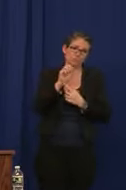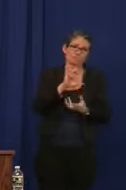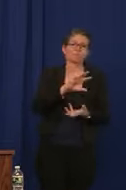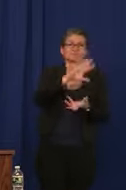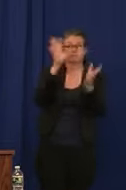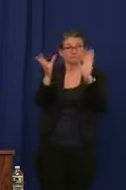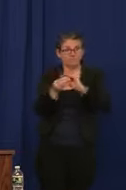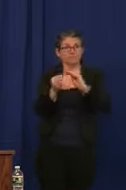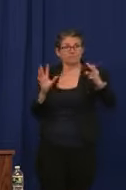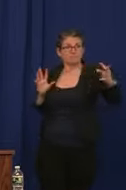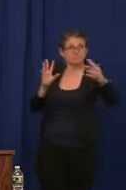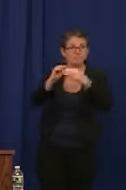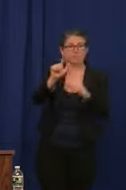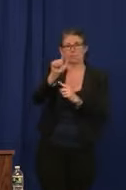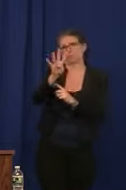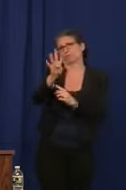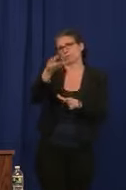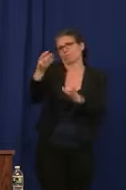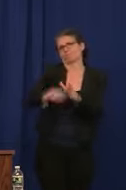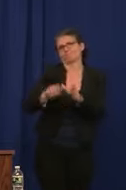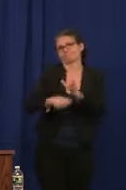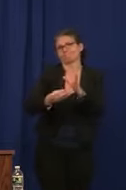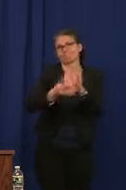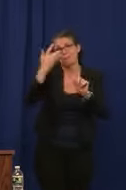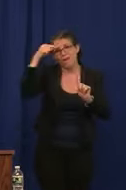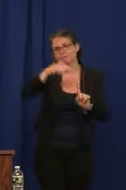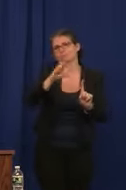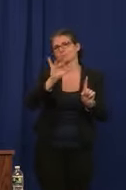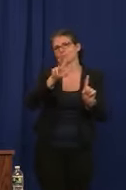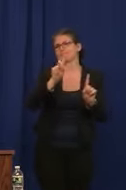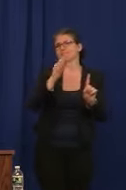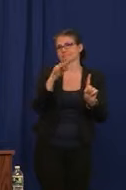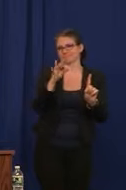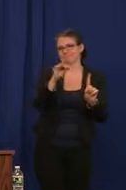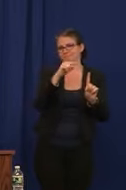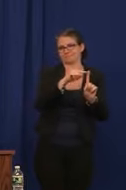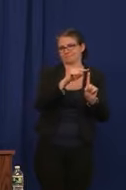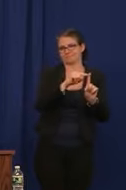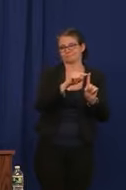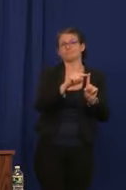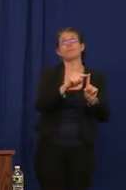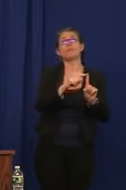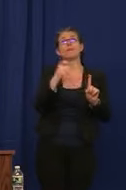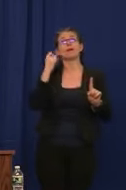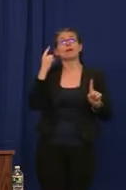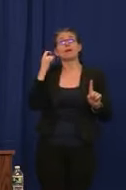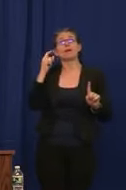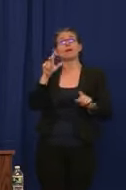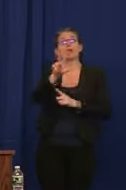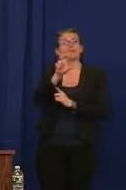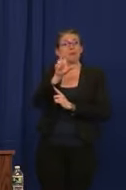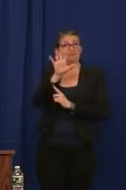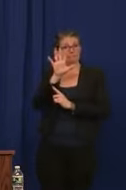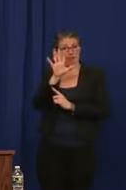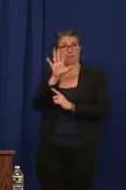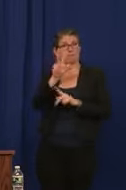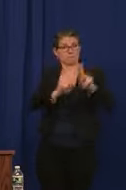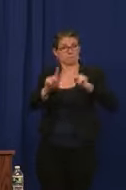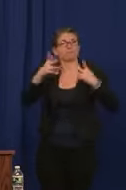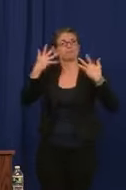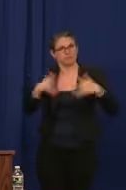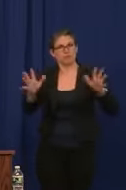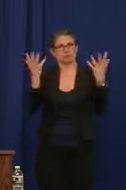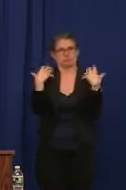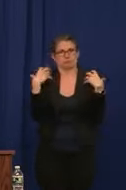Overall, 305 Maine people have recovered with COVID-19, an increase of 13